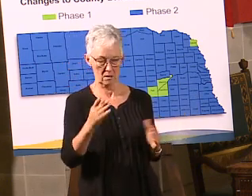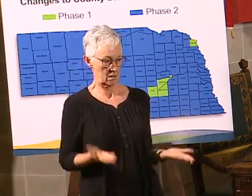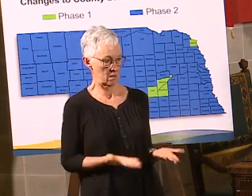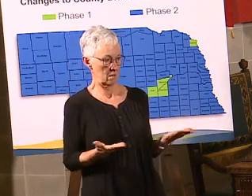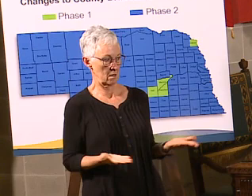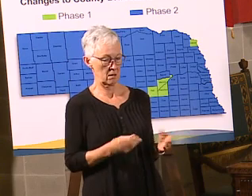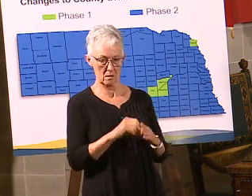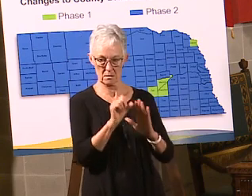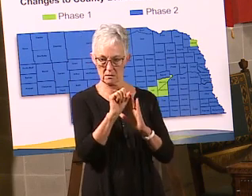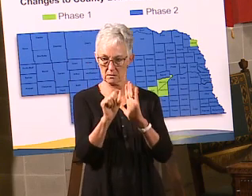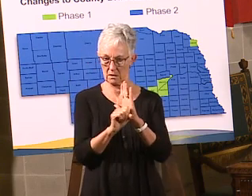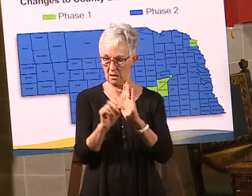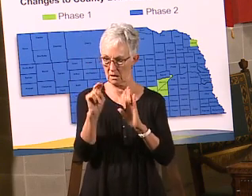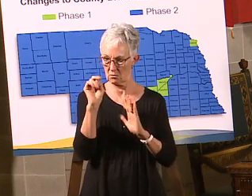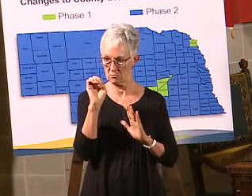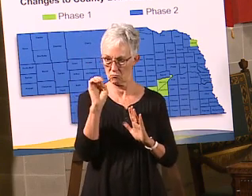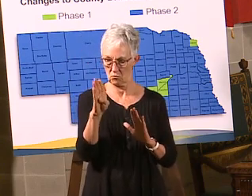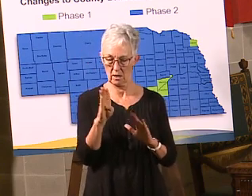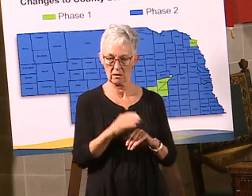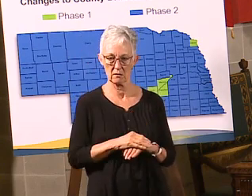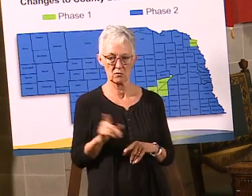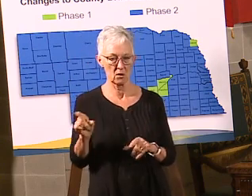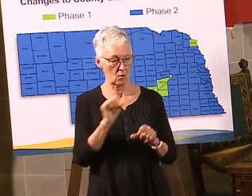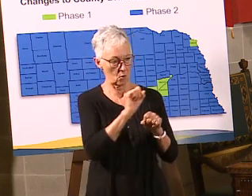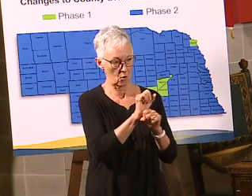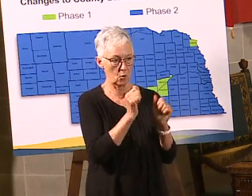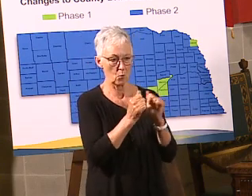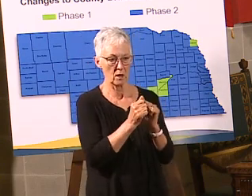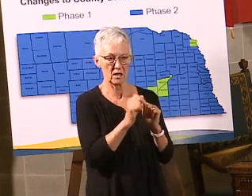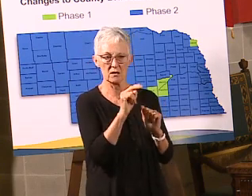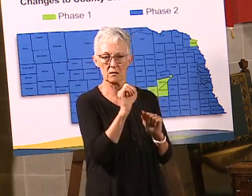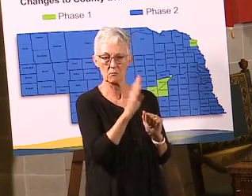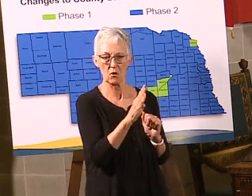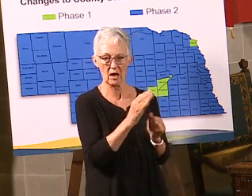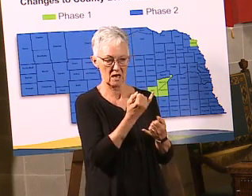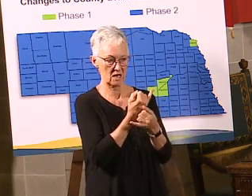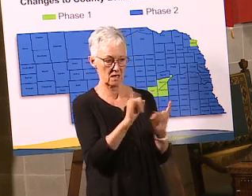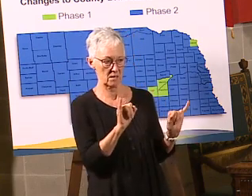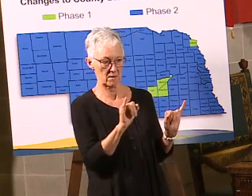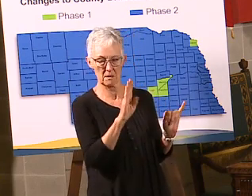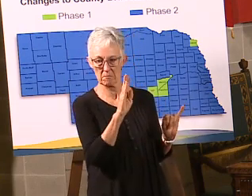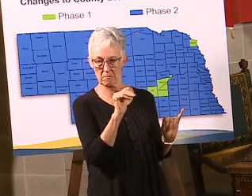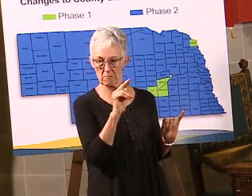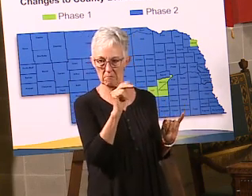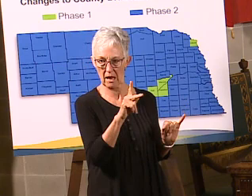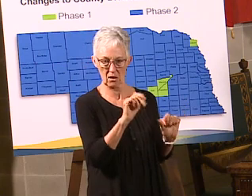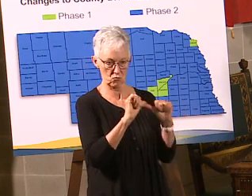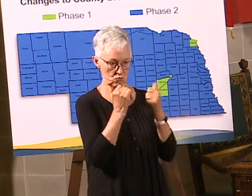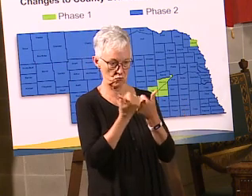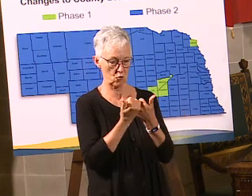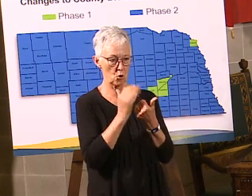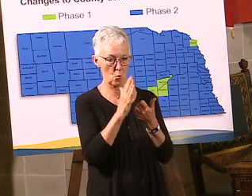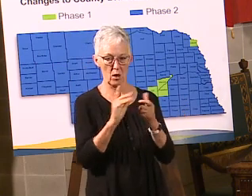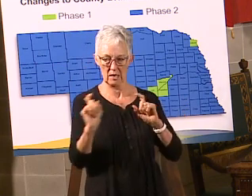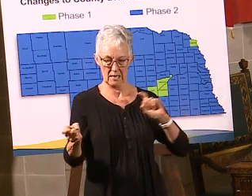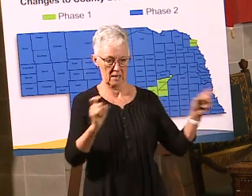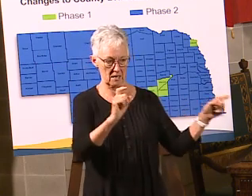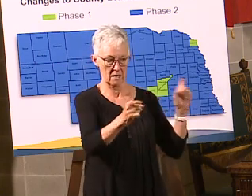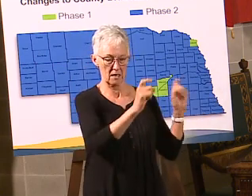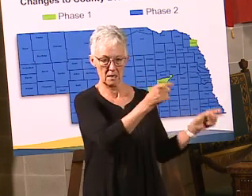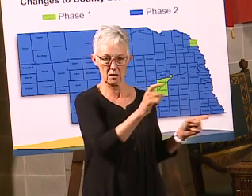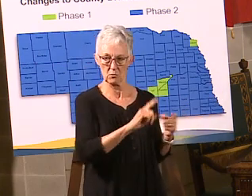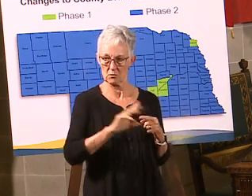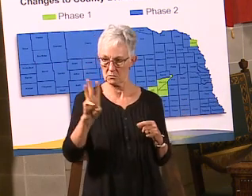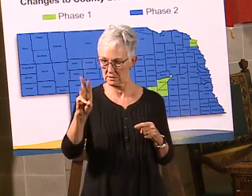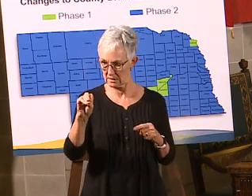in conjunction working with the Nebraska Independent Banking Association, and it will go to about 60 of our community banks here in the state. And as you know, when people